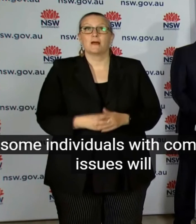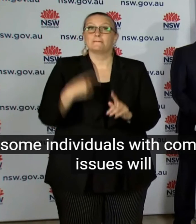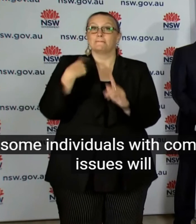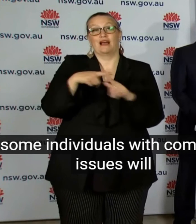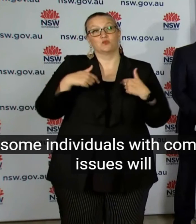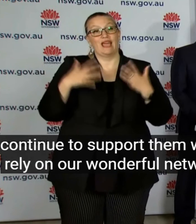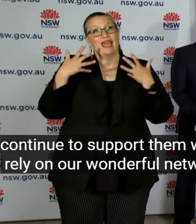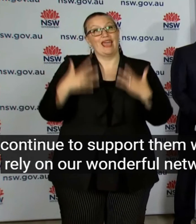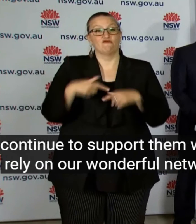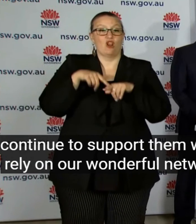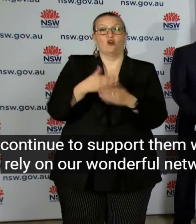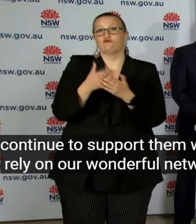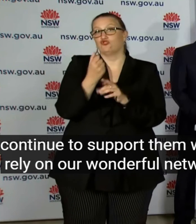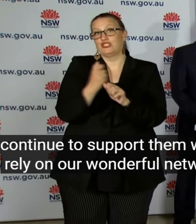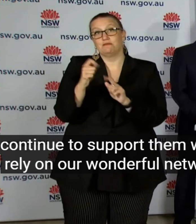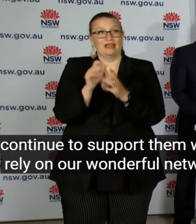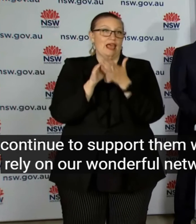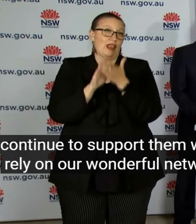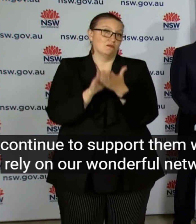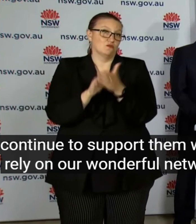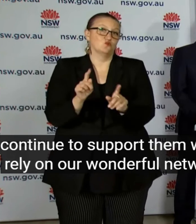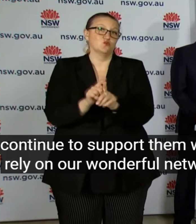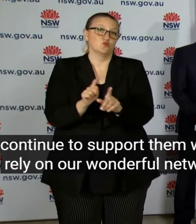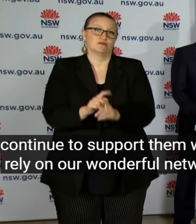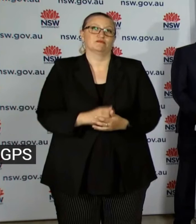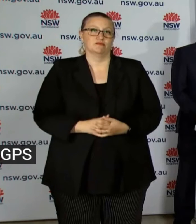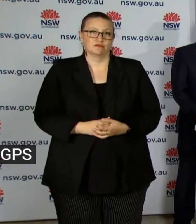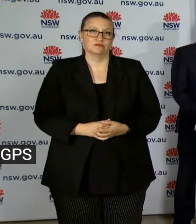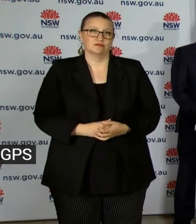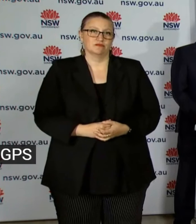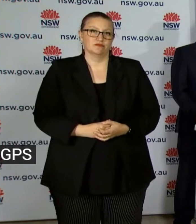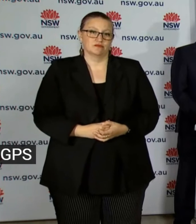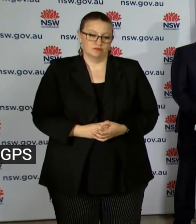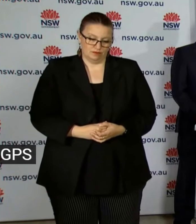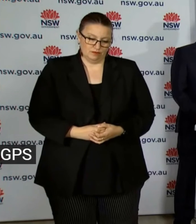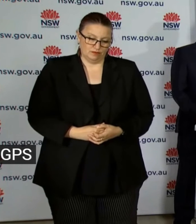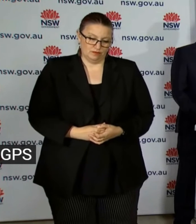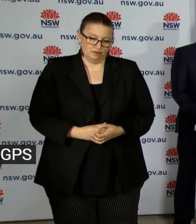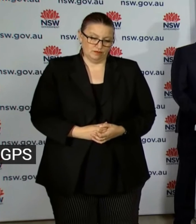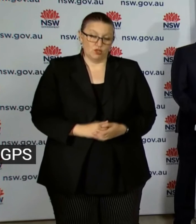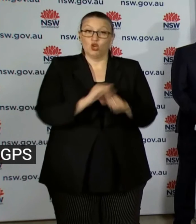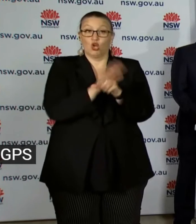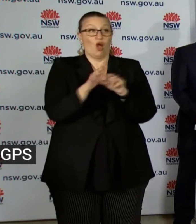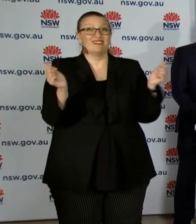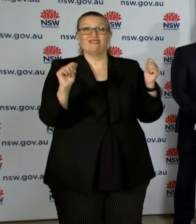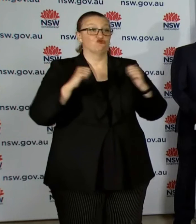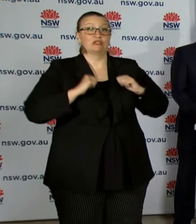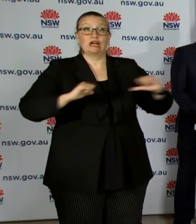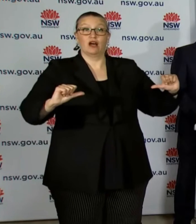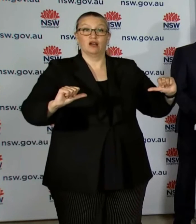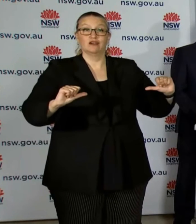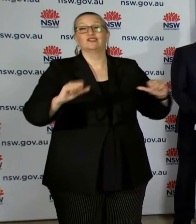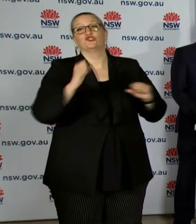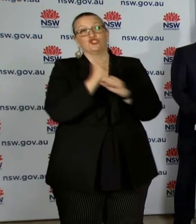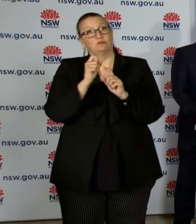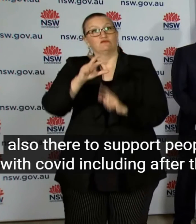of GPs who are also there to support people with COVID, including after their infection. And our GPs are doing